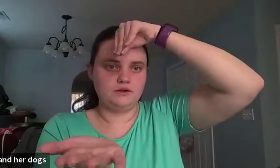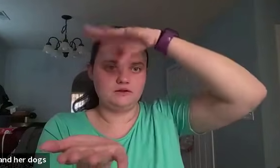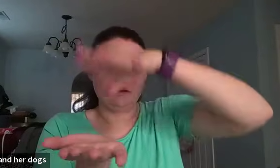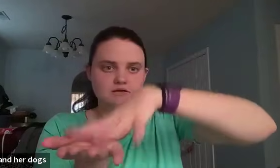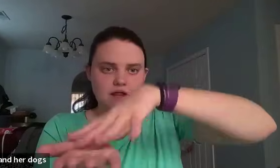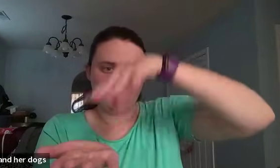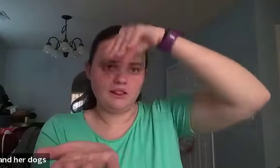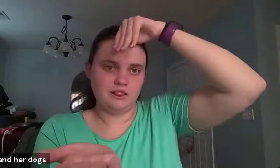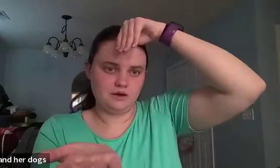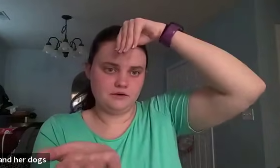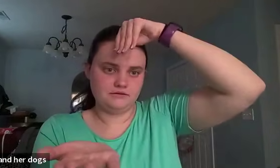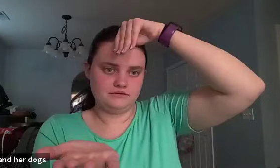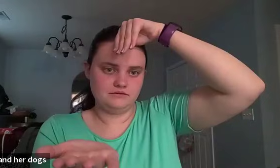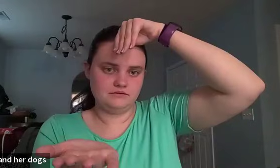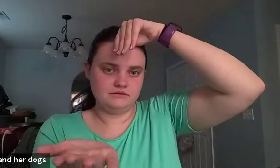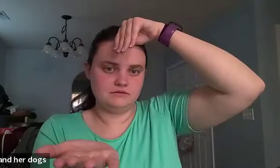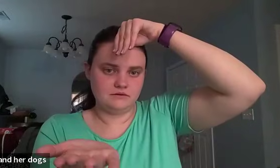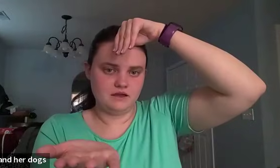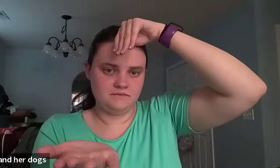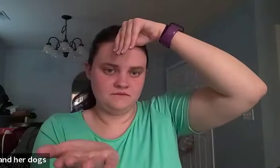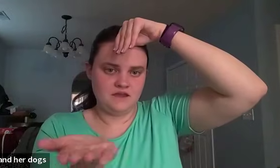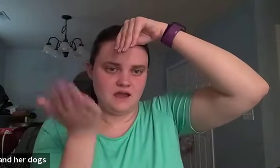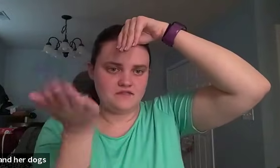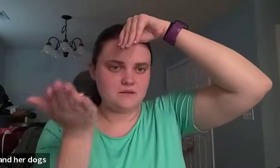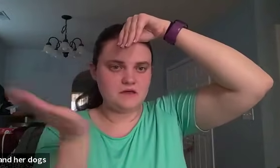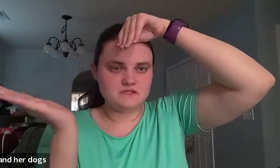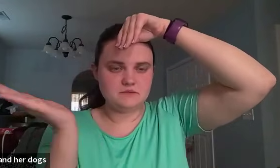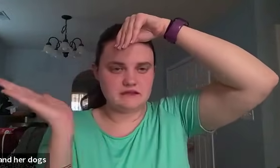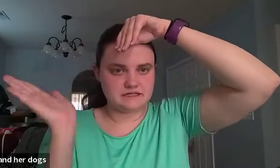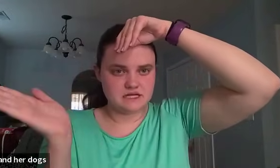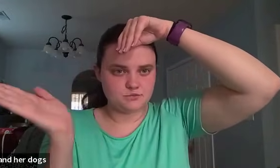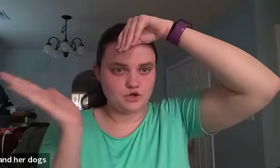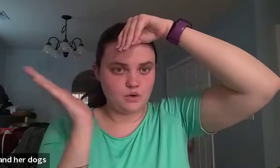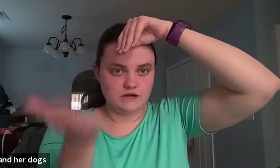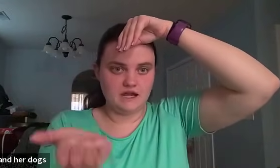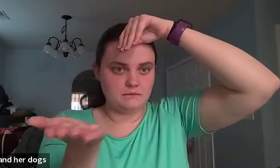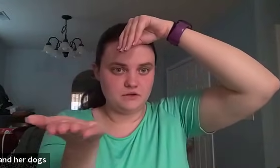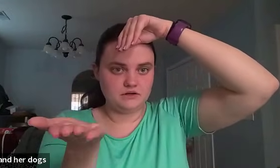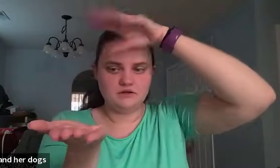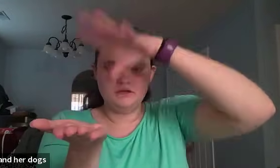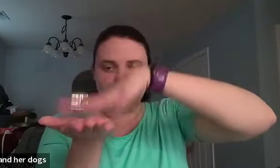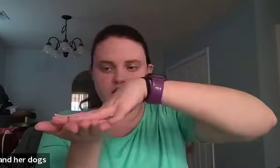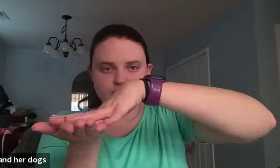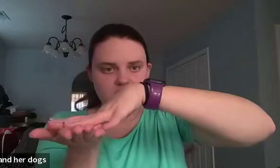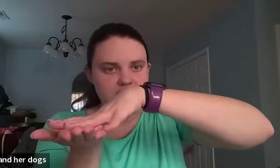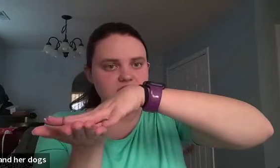learn, learn. Okay, I think about this being like a textbook or any kind of book, and you're taking